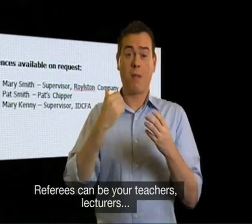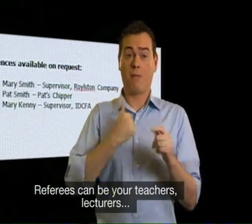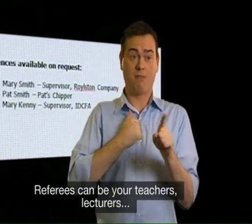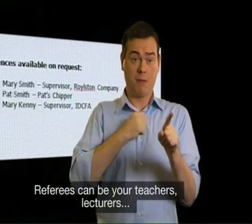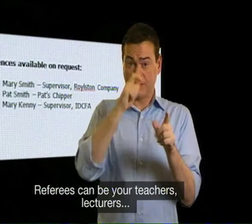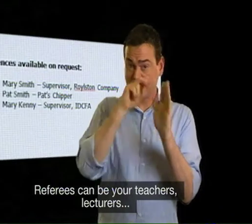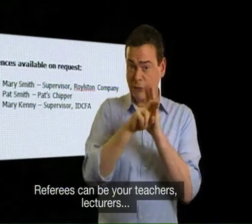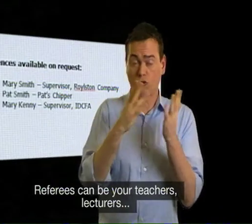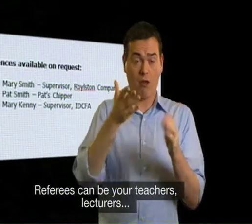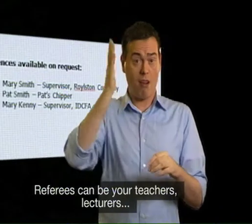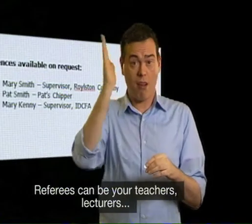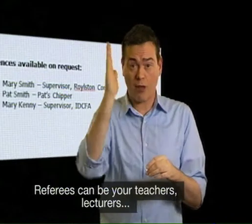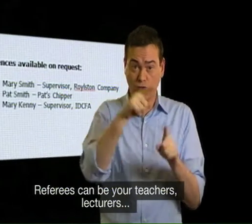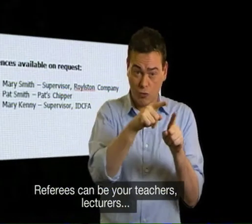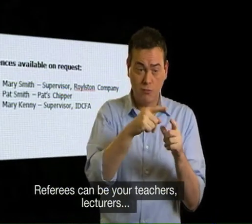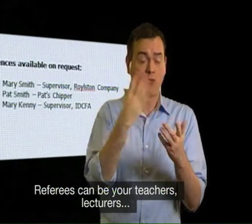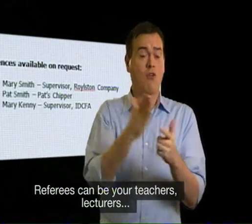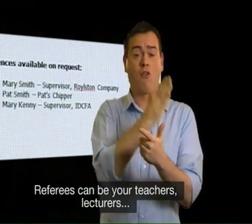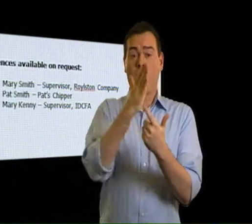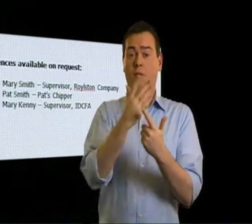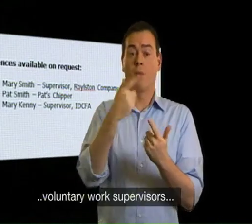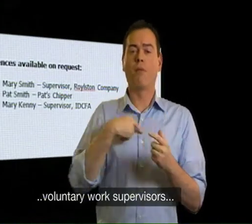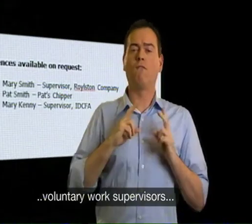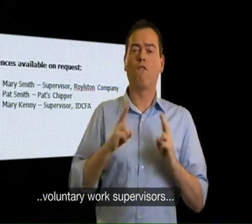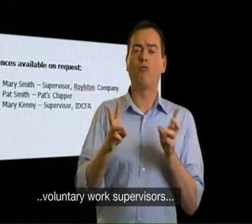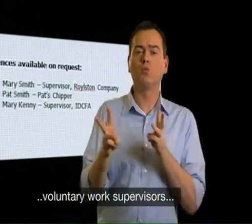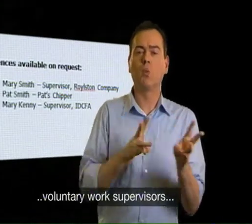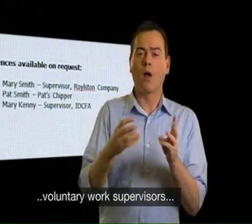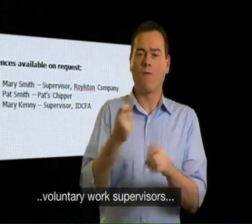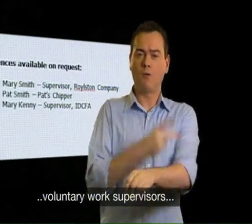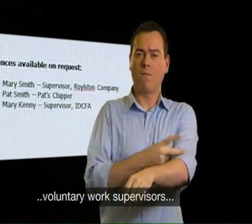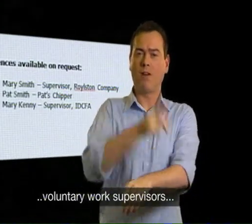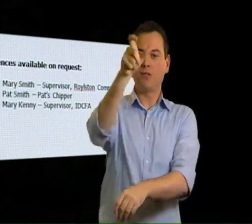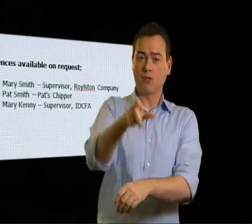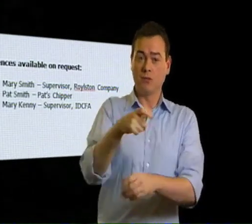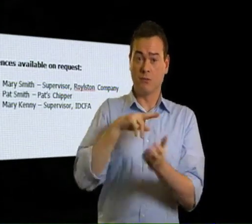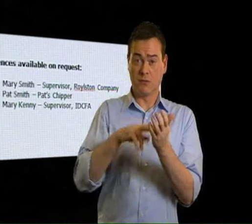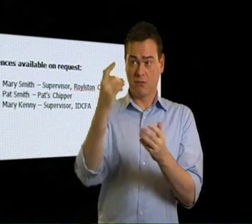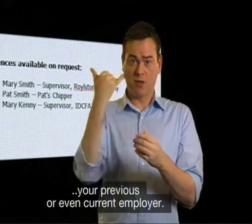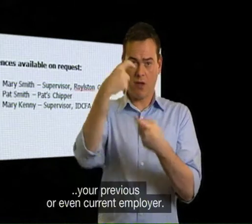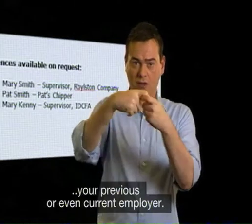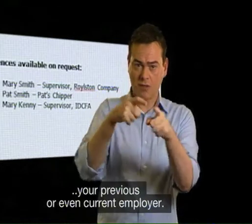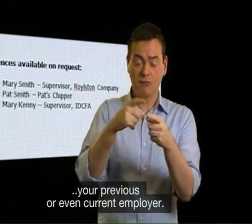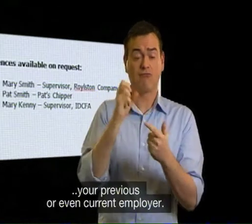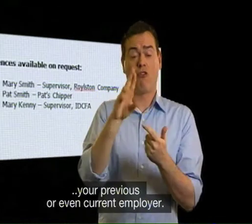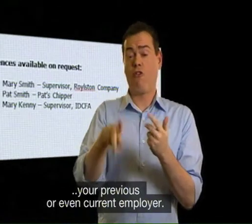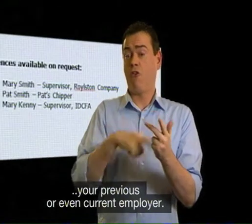Referees can be your teachers, lecturers, voluntary work supervisors, your previous or even